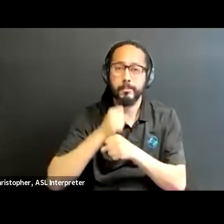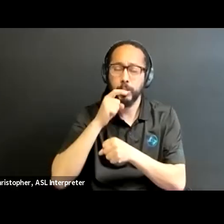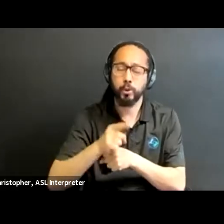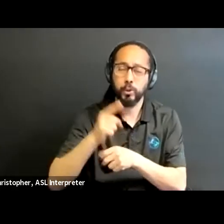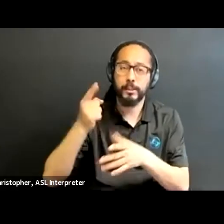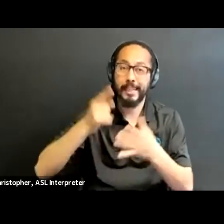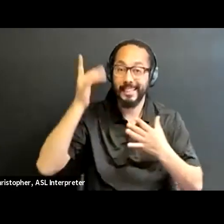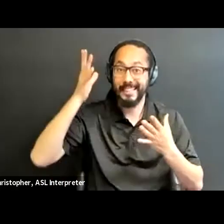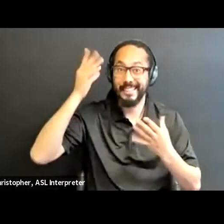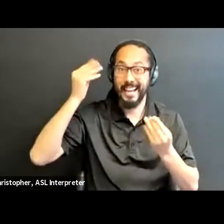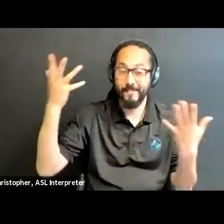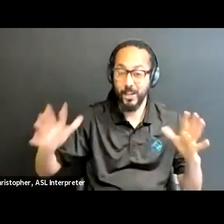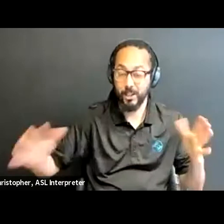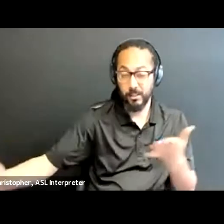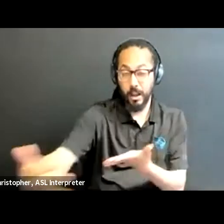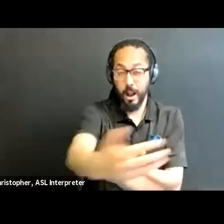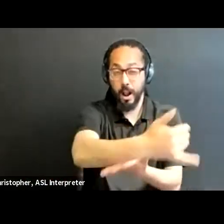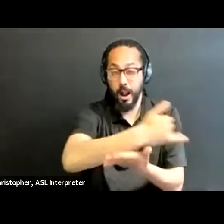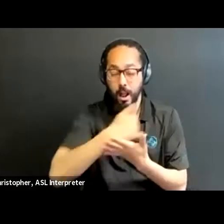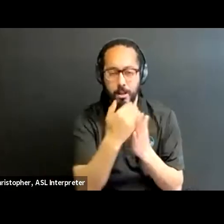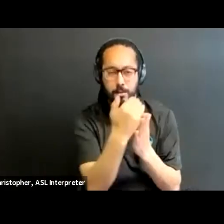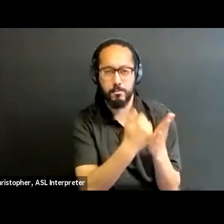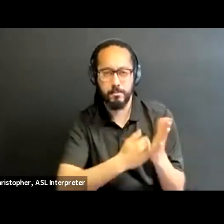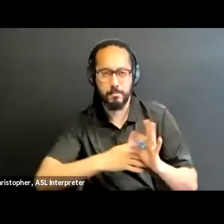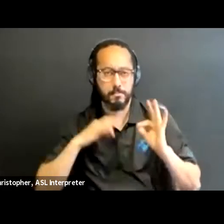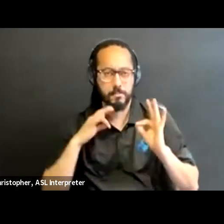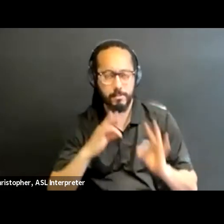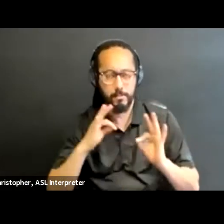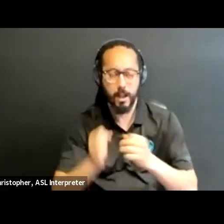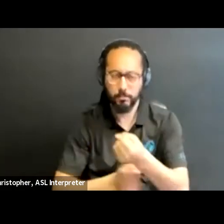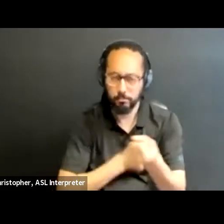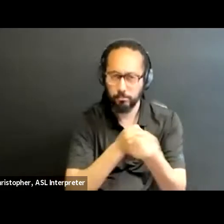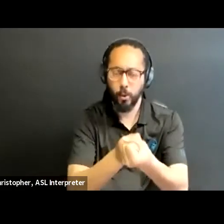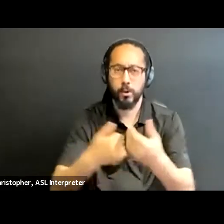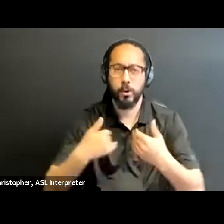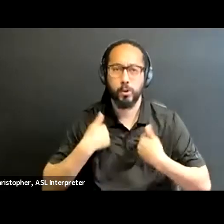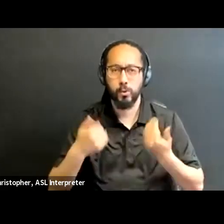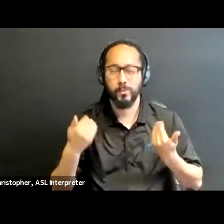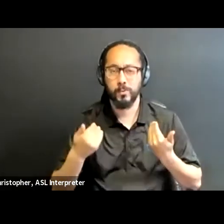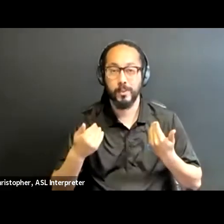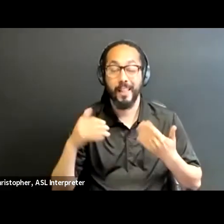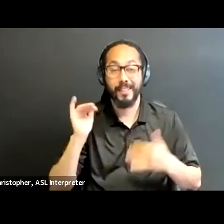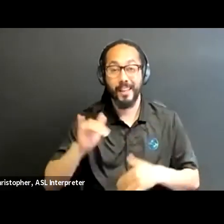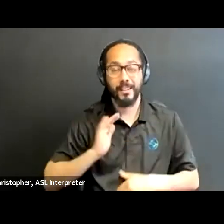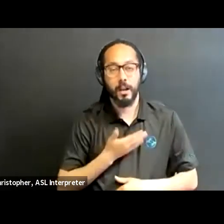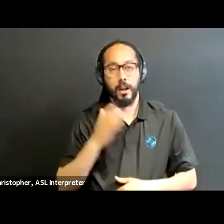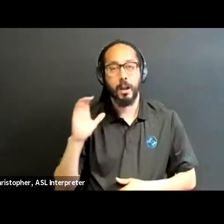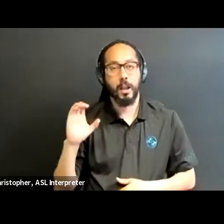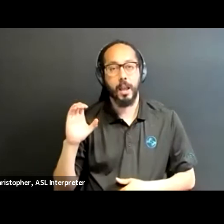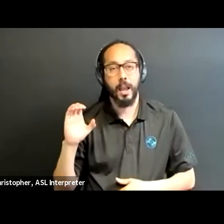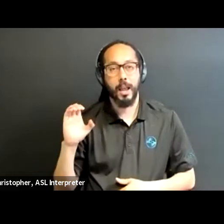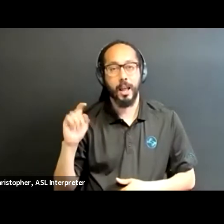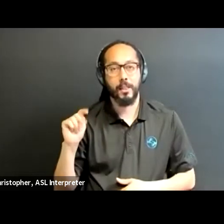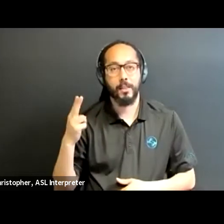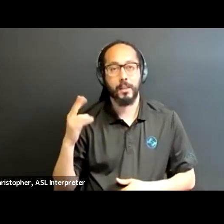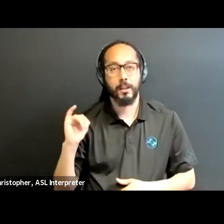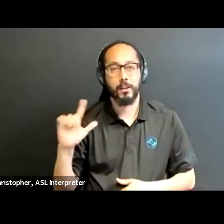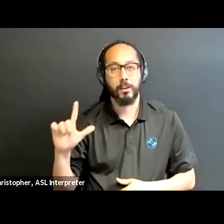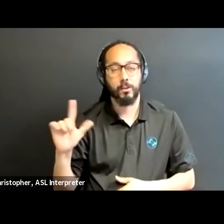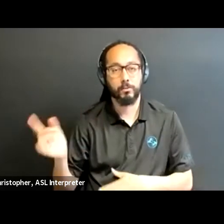and put forward practical ideas to support youth, because that is our ethical responsibility when they are taking the risk of